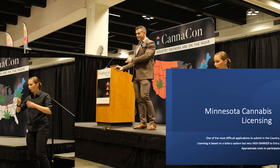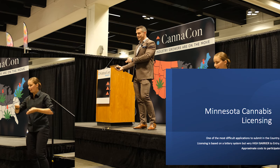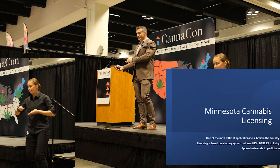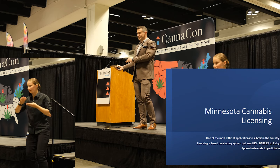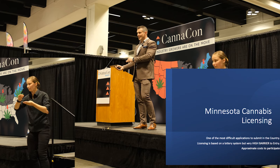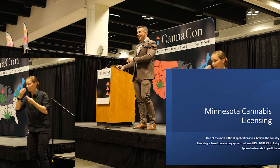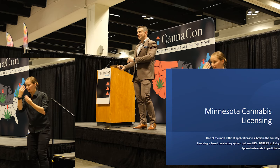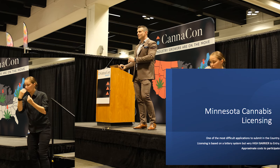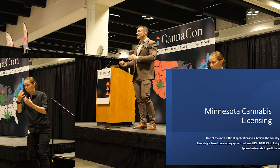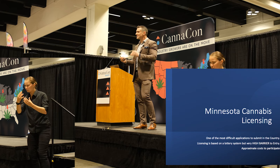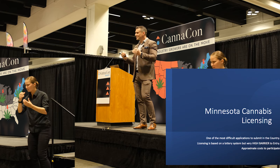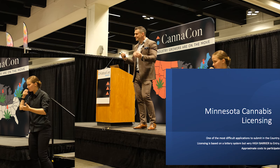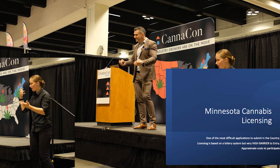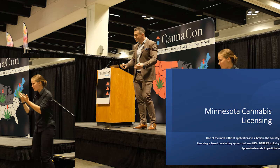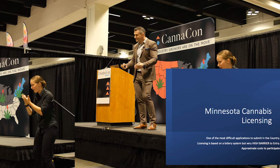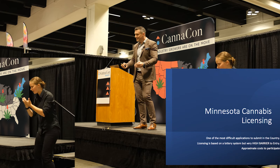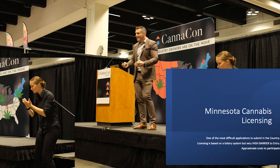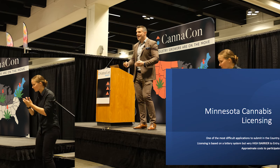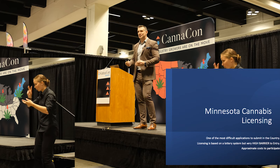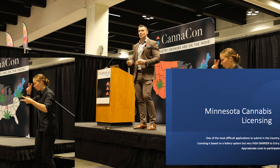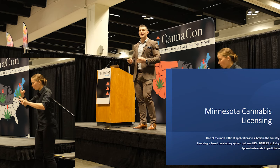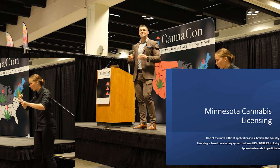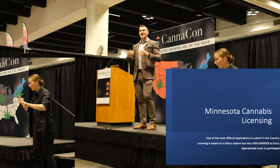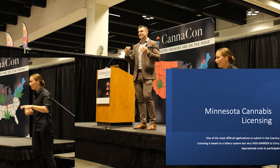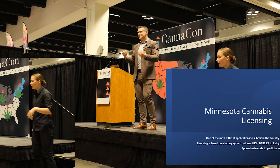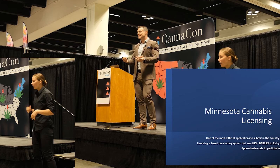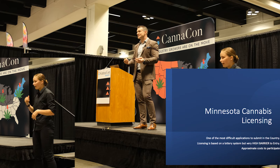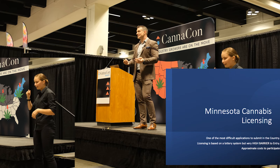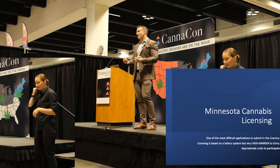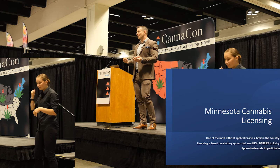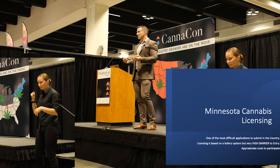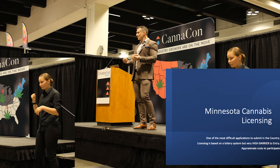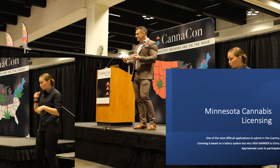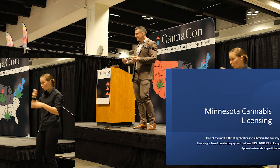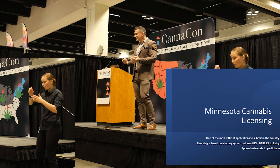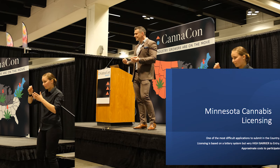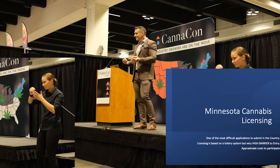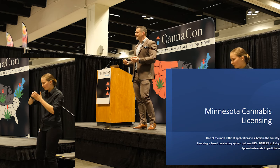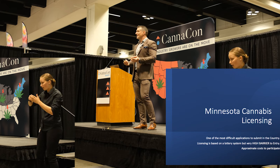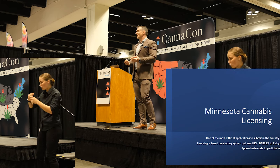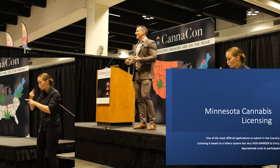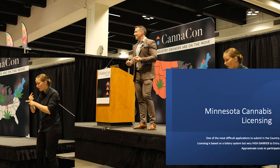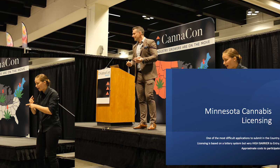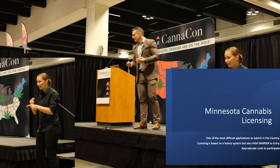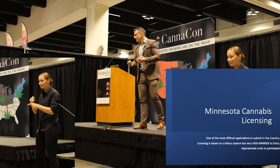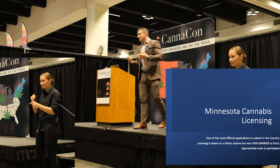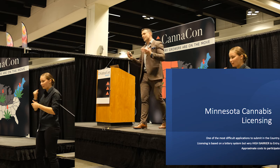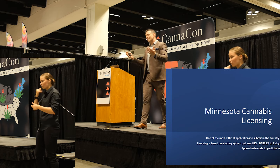information. And if boxes aren't ticked and the right sentences aren't regurgitated,